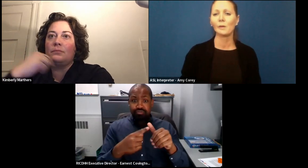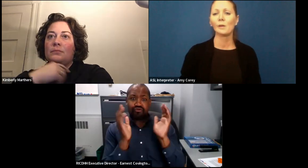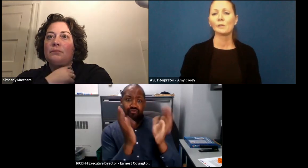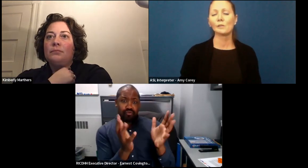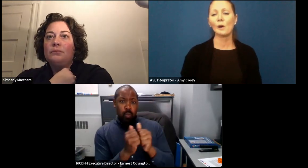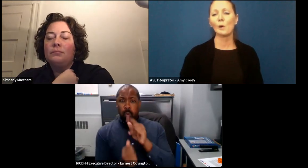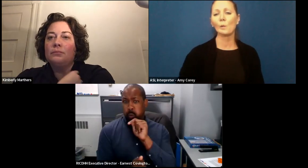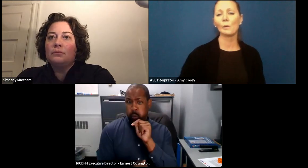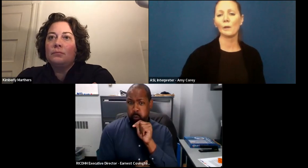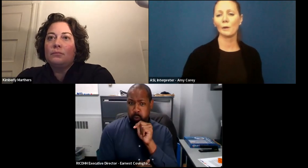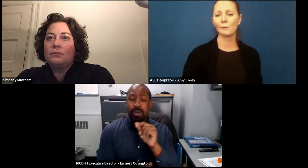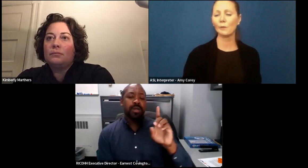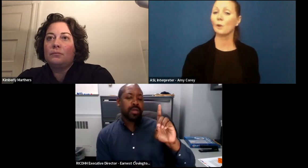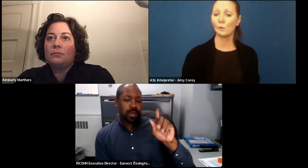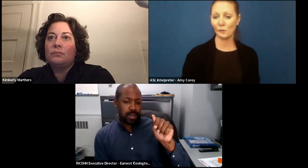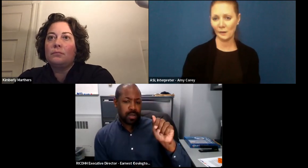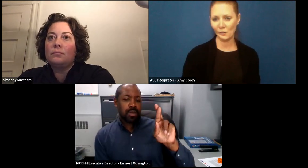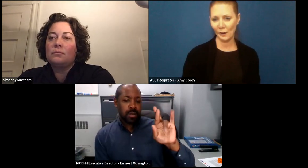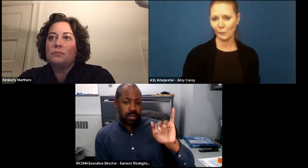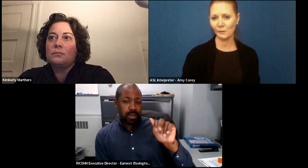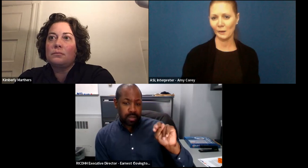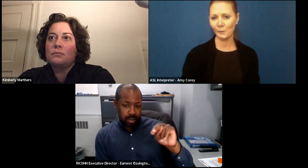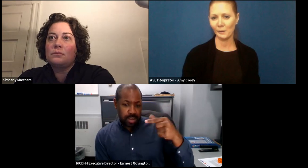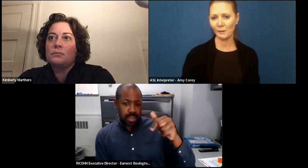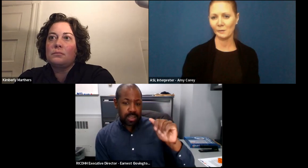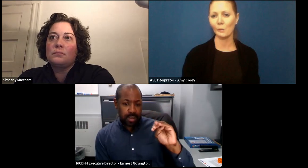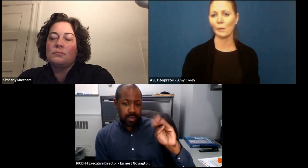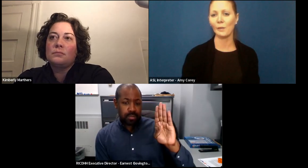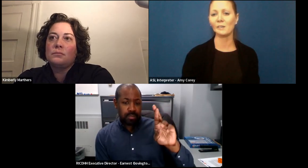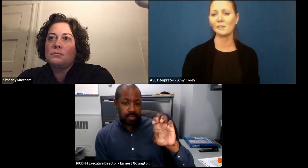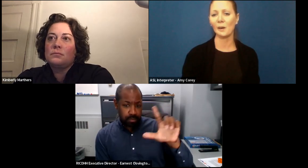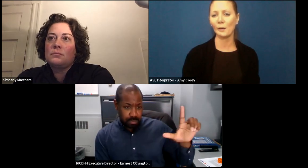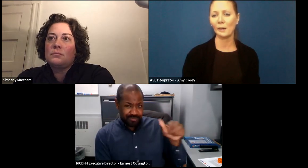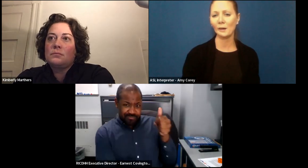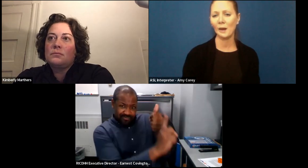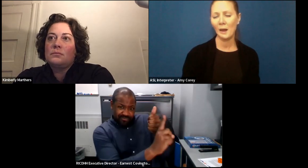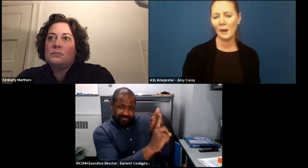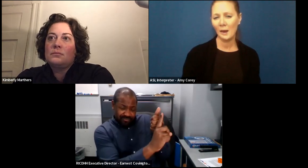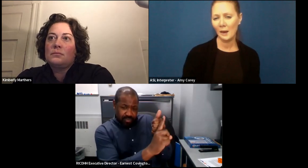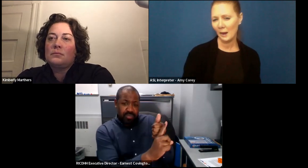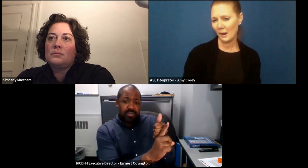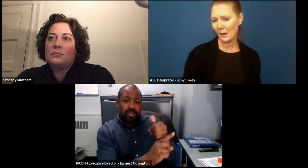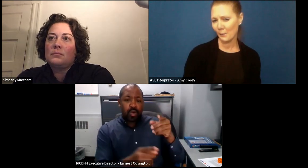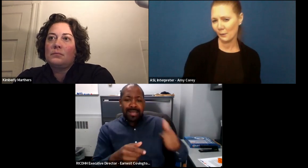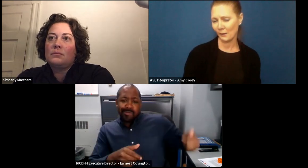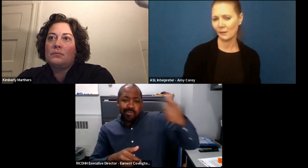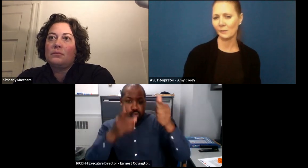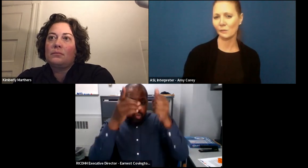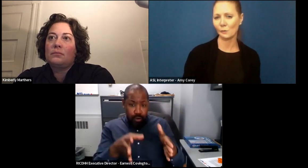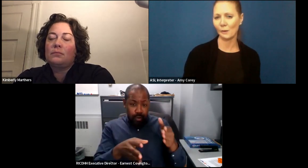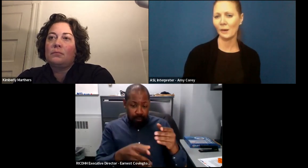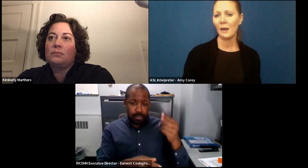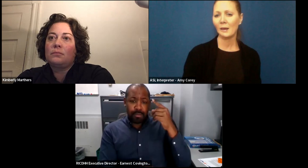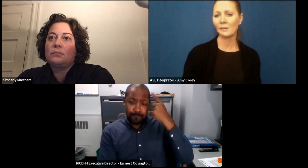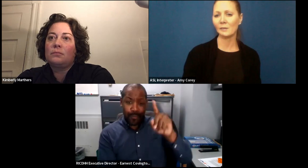Island. So our first Oceanside chat will take place with Darian Hammergill,